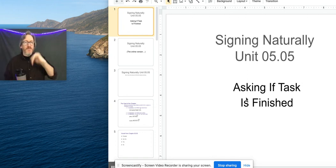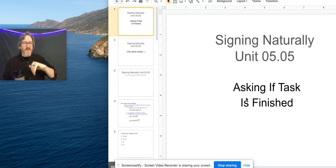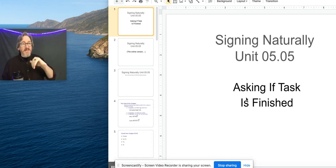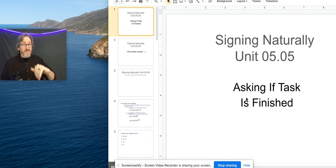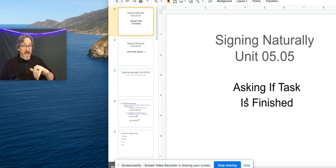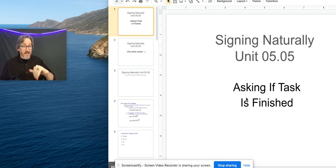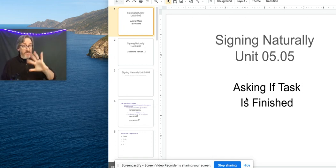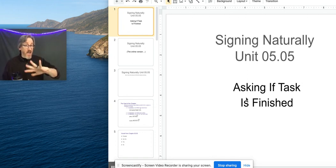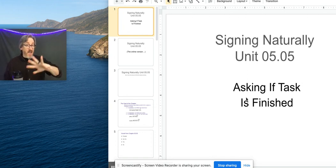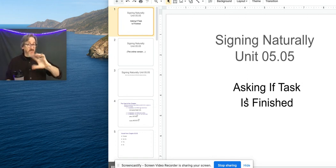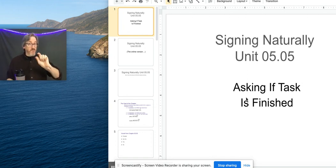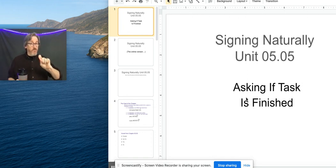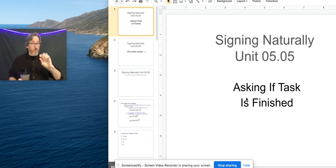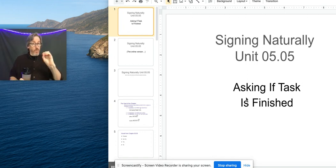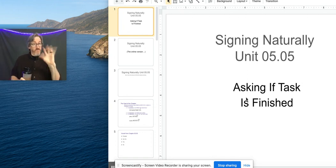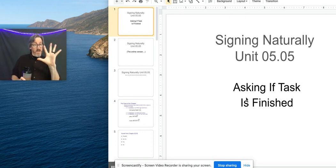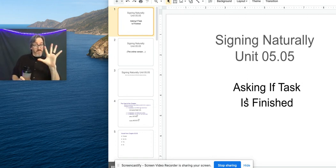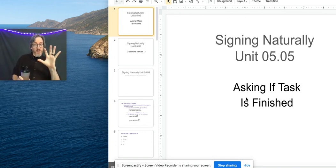Unit 5.5